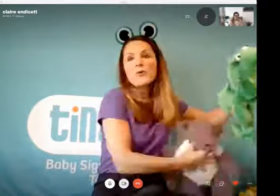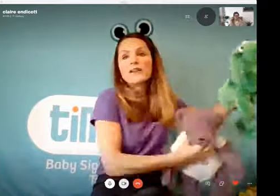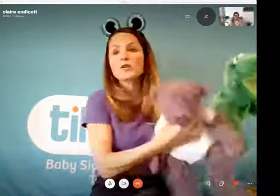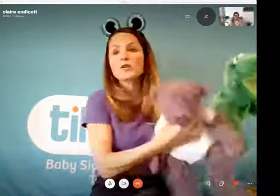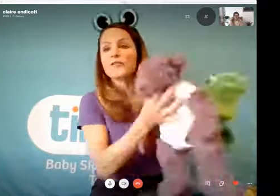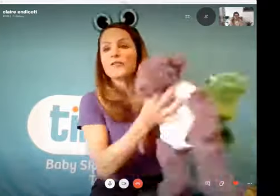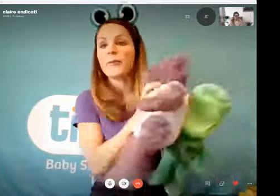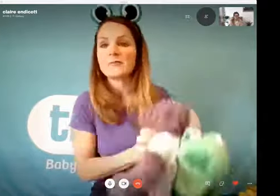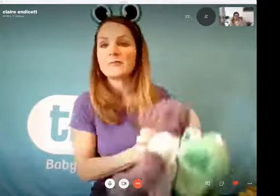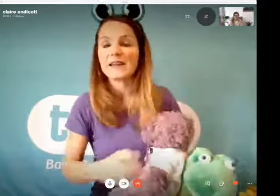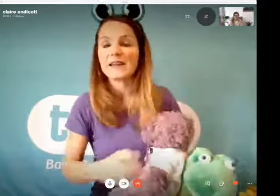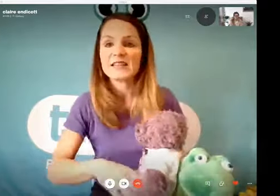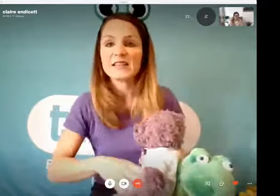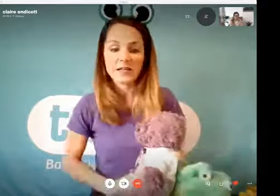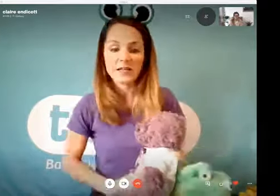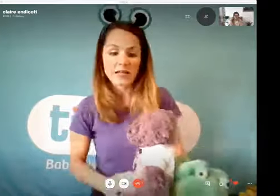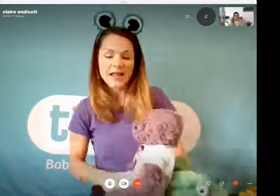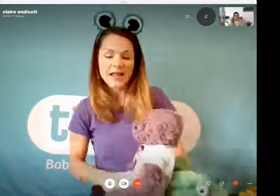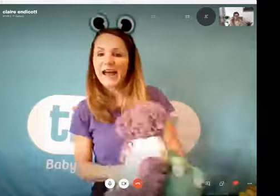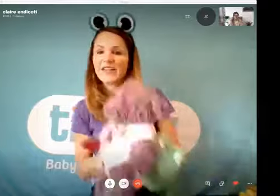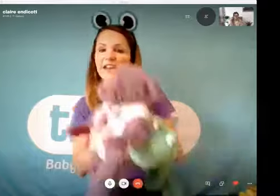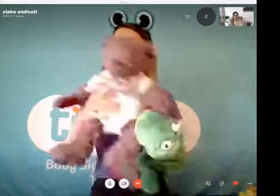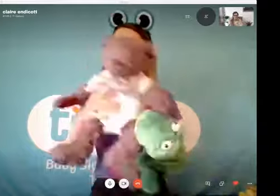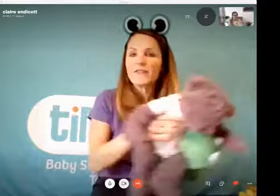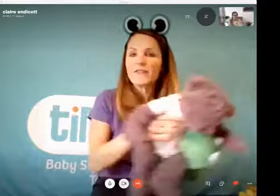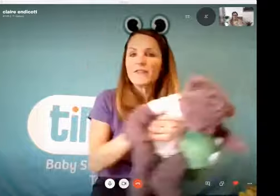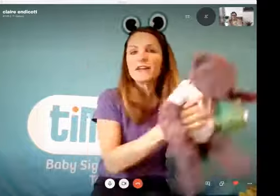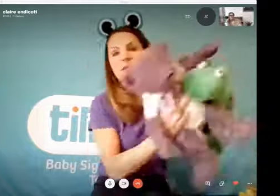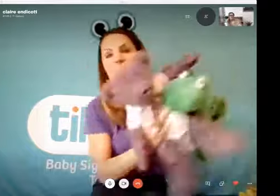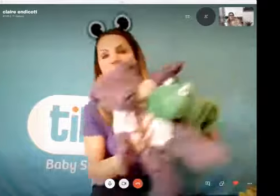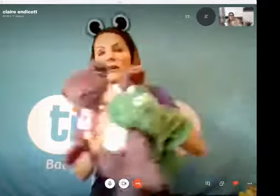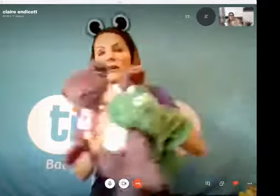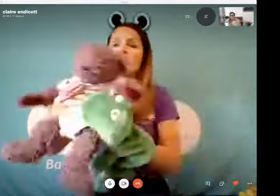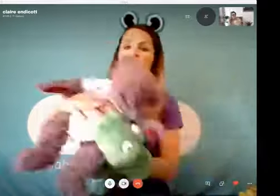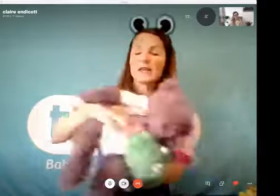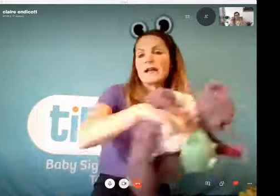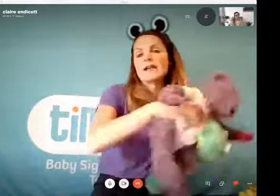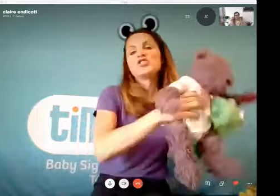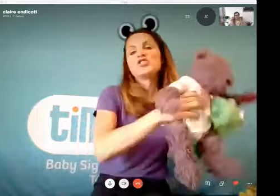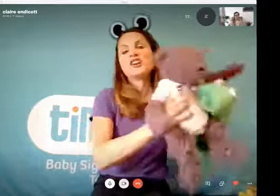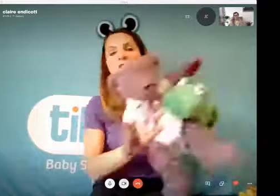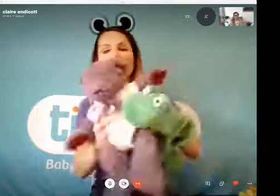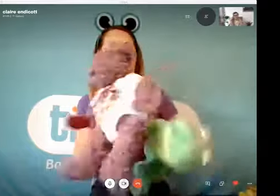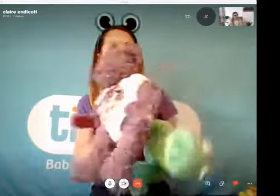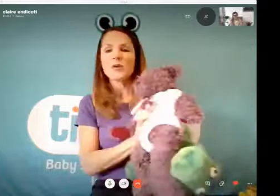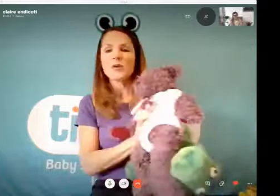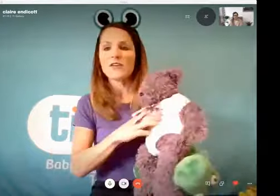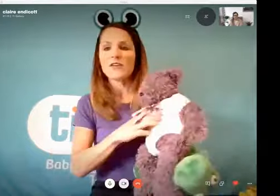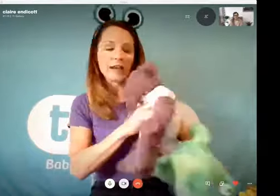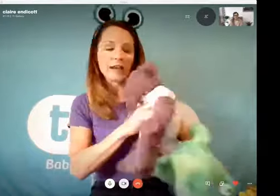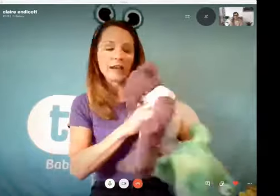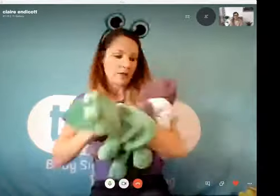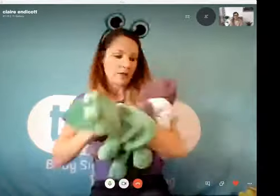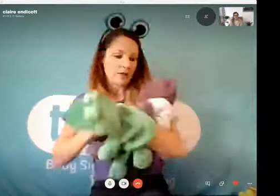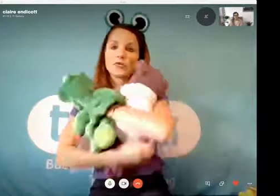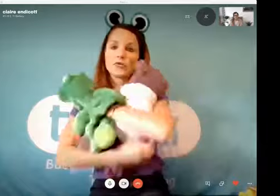for babies' balance and things like that. And they love having a little bit of a jig around. So even if they're little, really